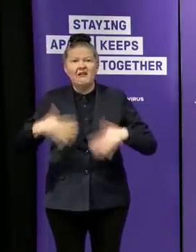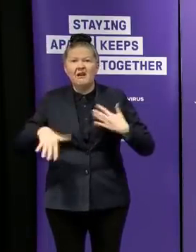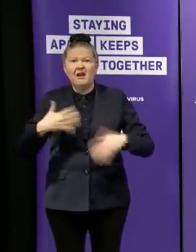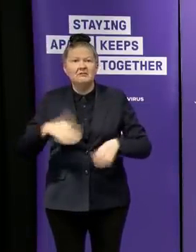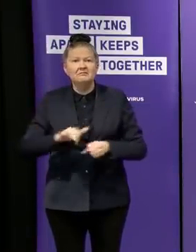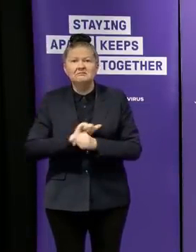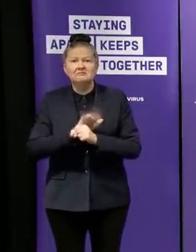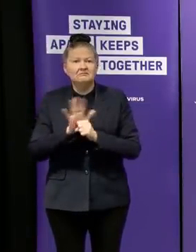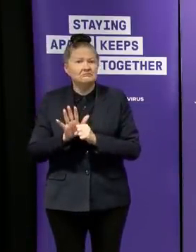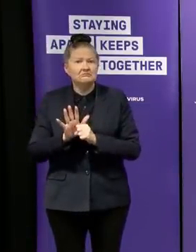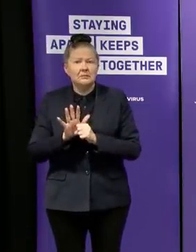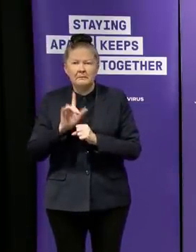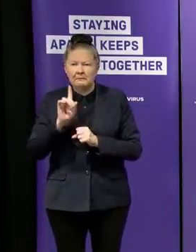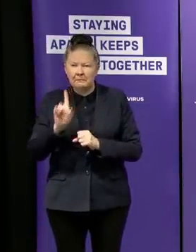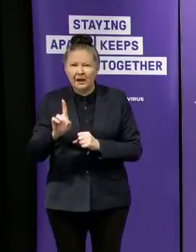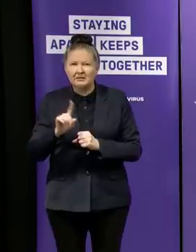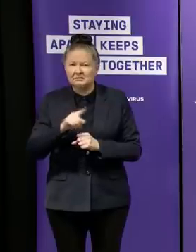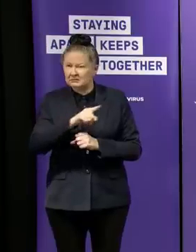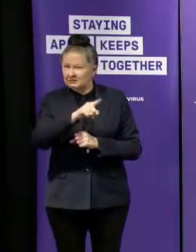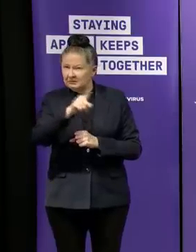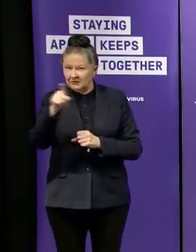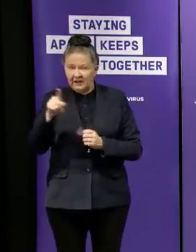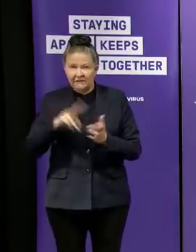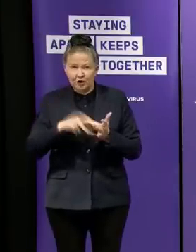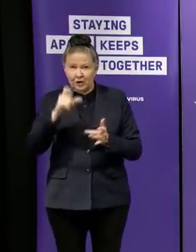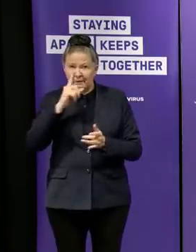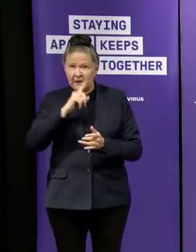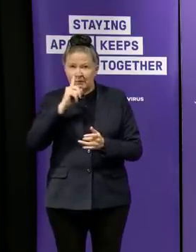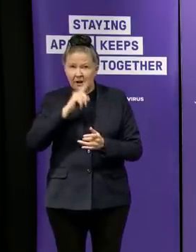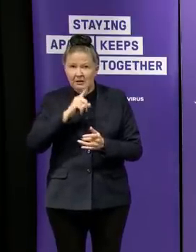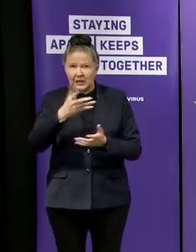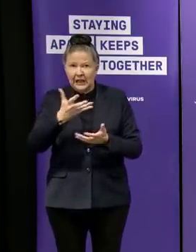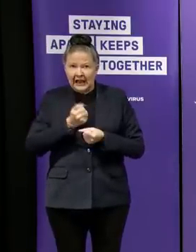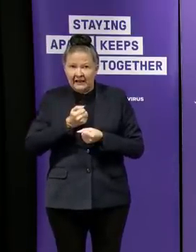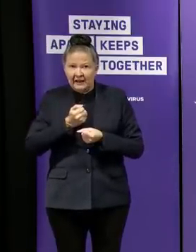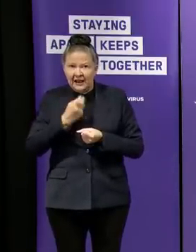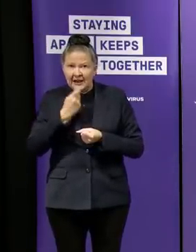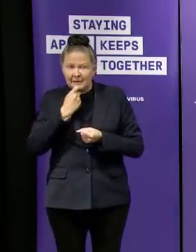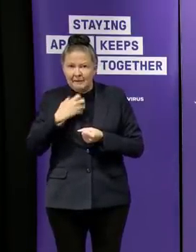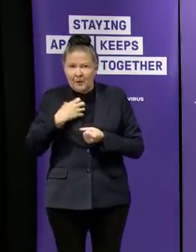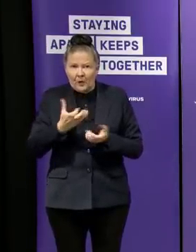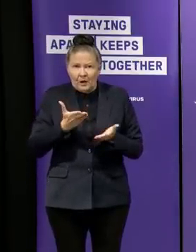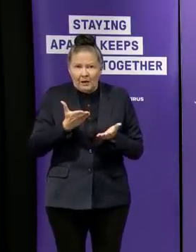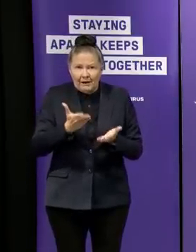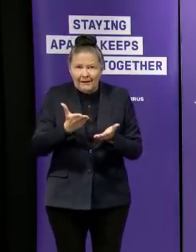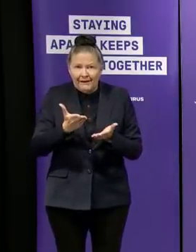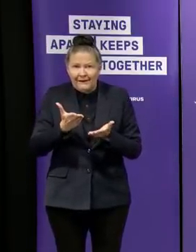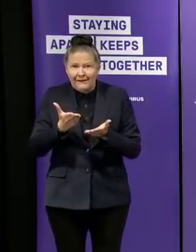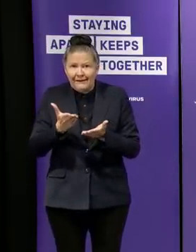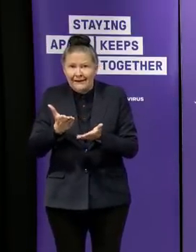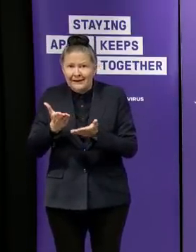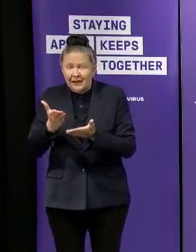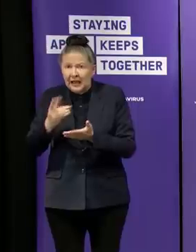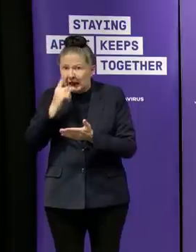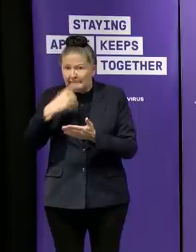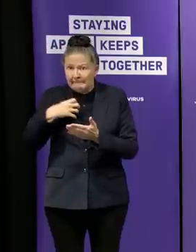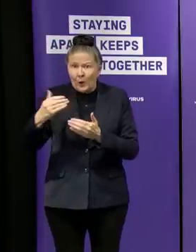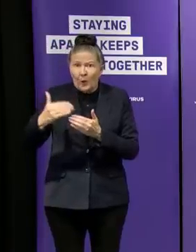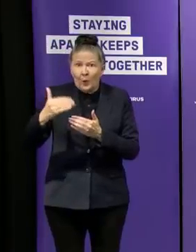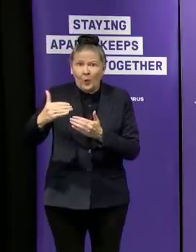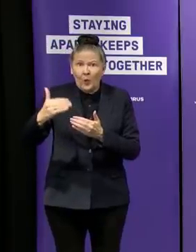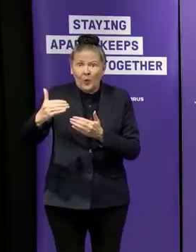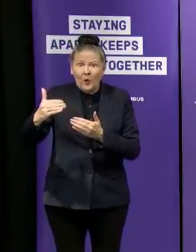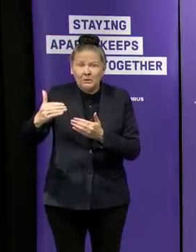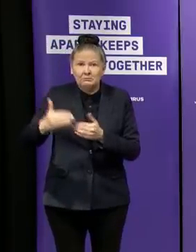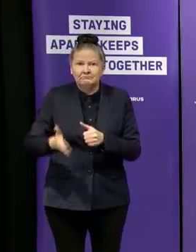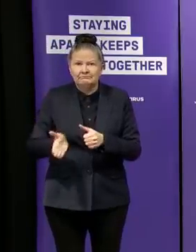earned this restrictions being eased. There's more we can do, but we can only do that with the